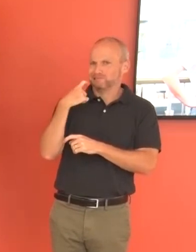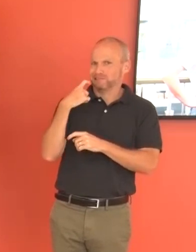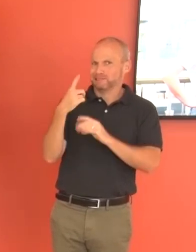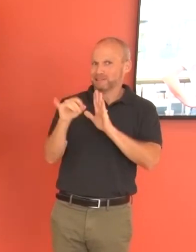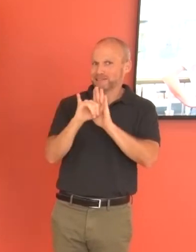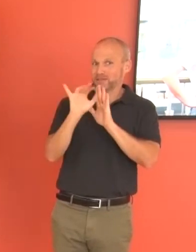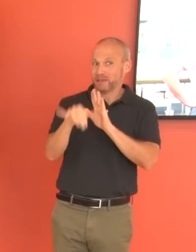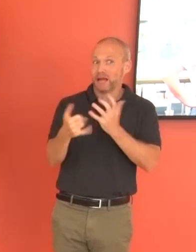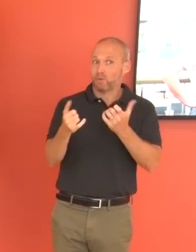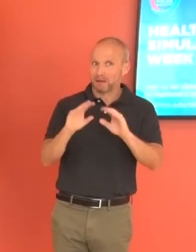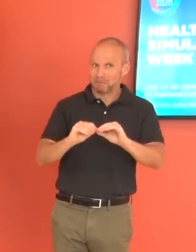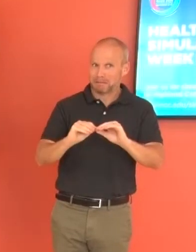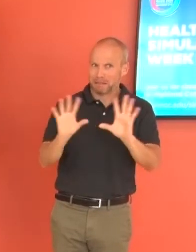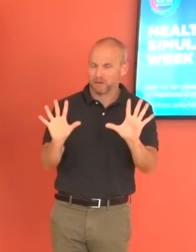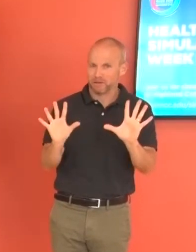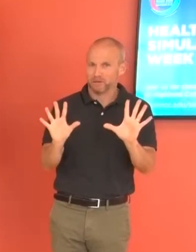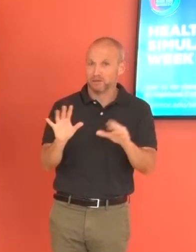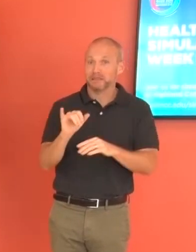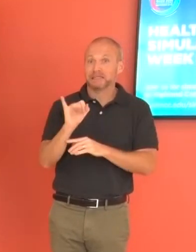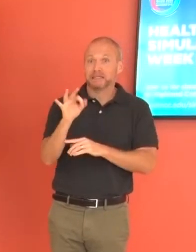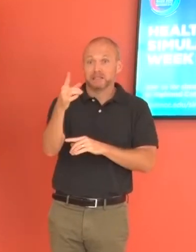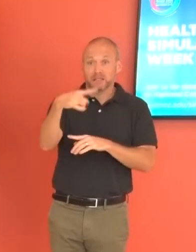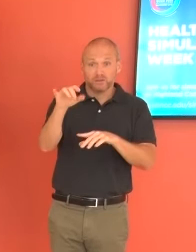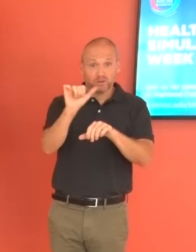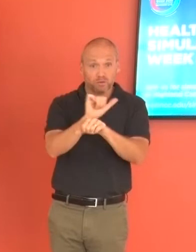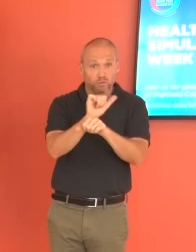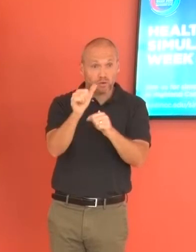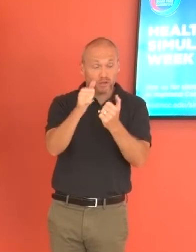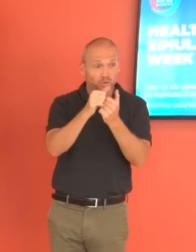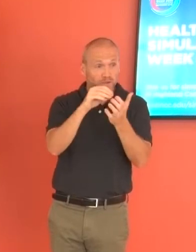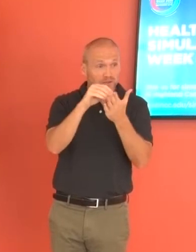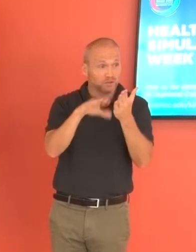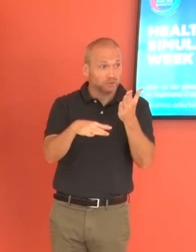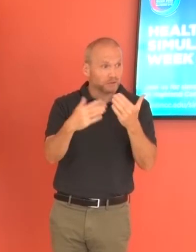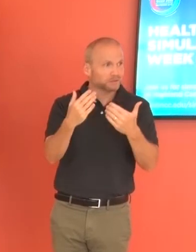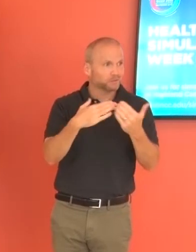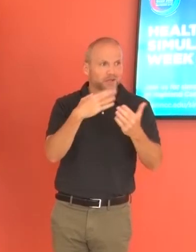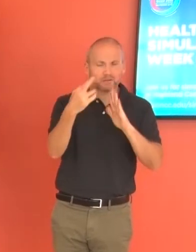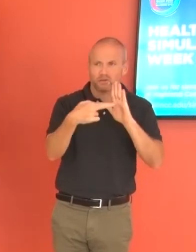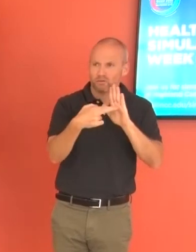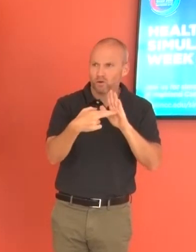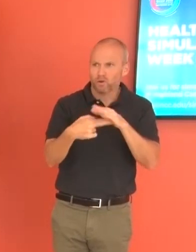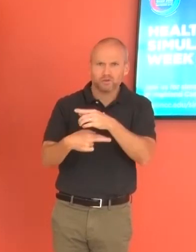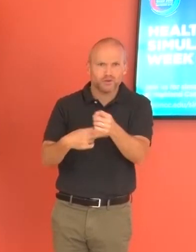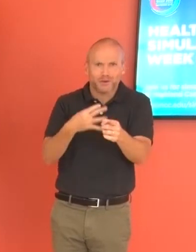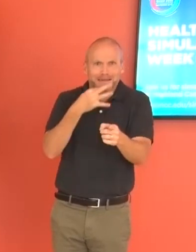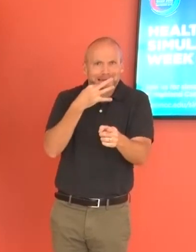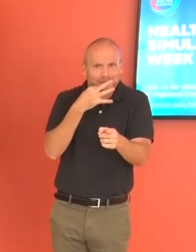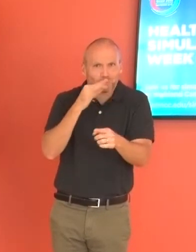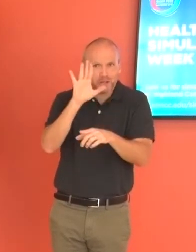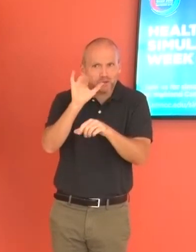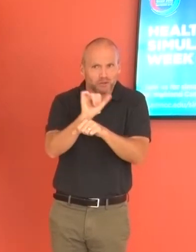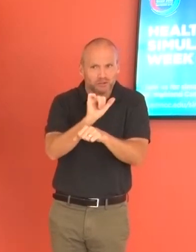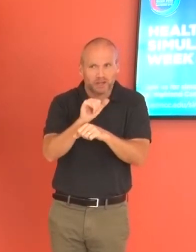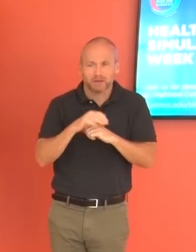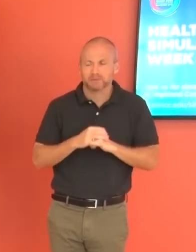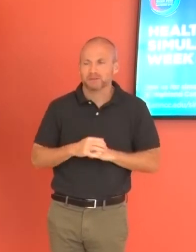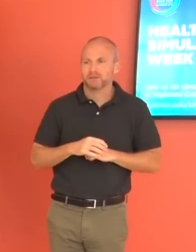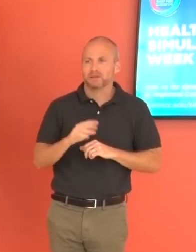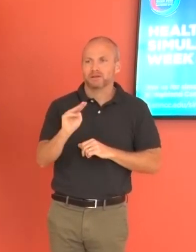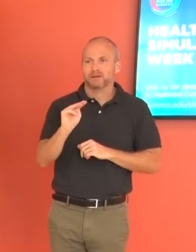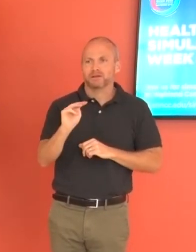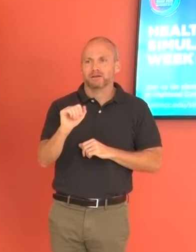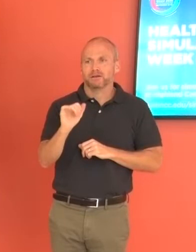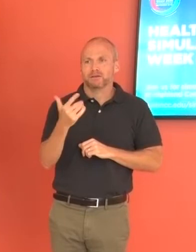very explicit. If you are working with students, whatever role you're in, you are an expert at what you do. You know, Malcolm Gladwell says to be